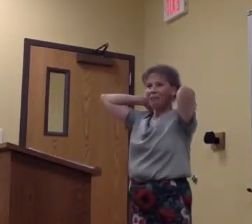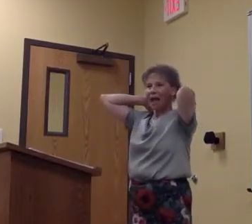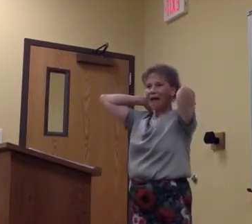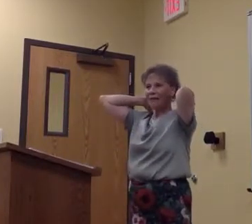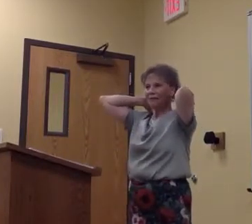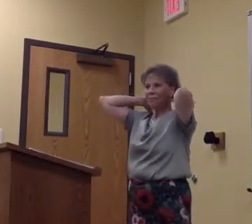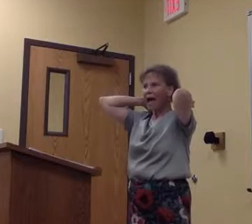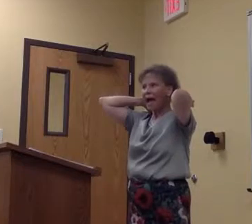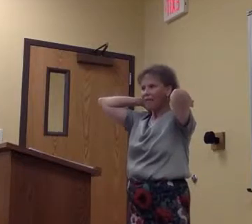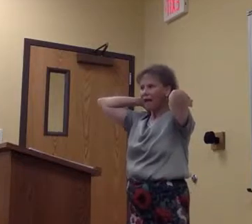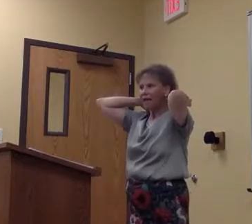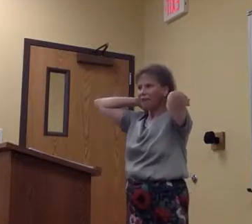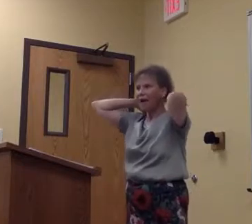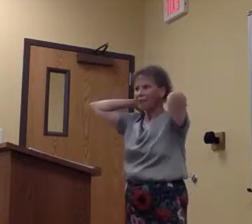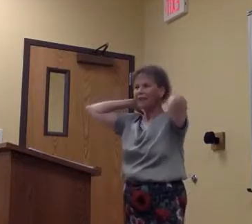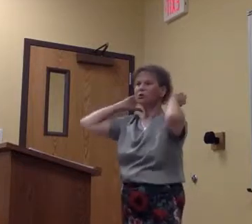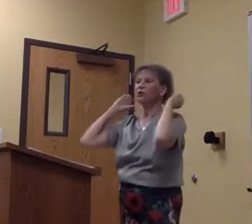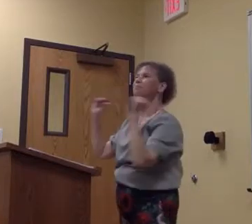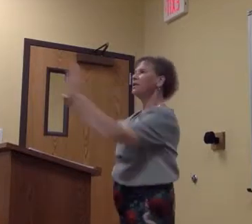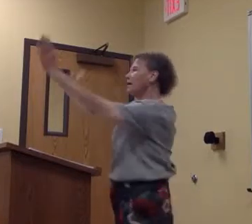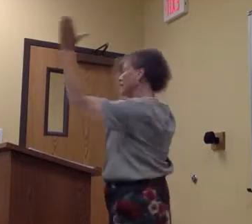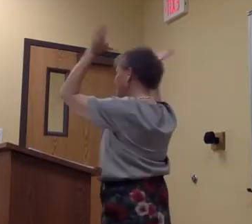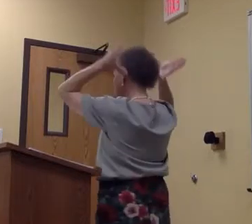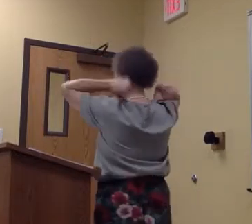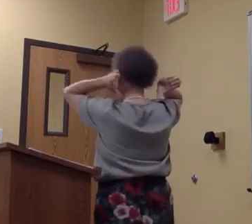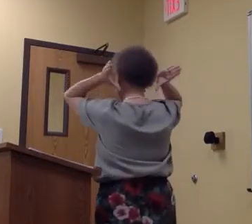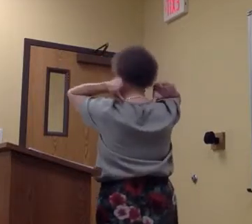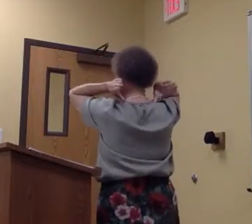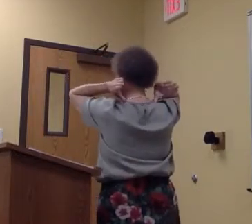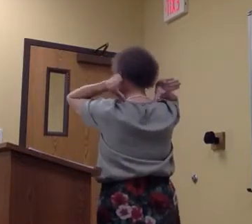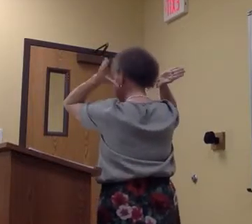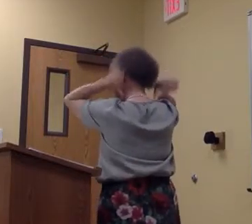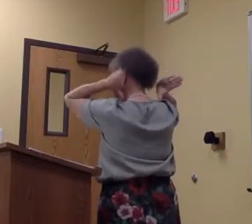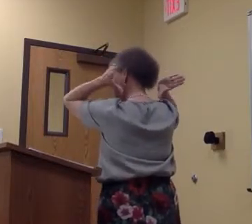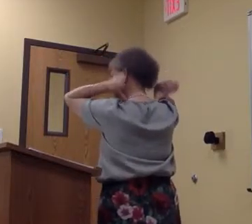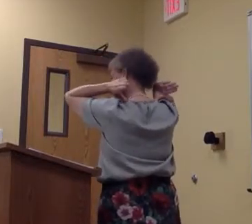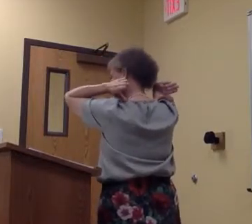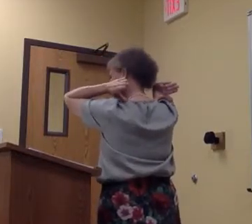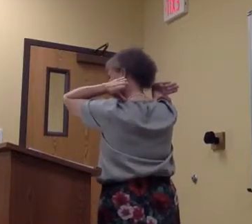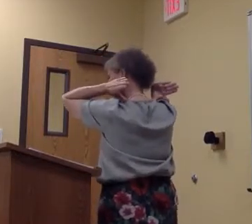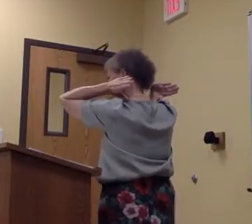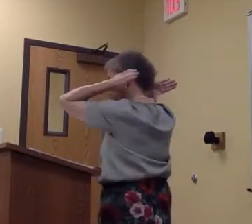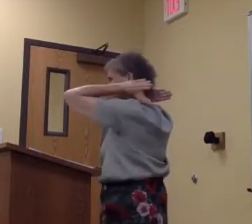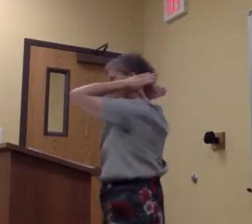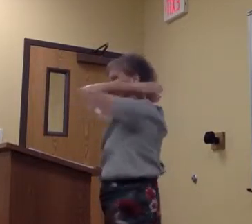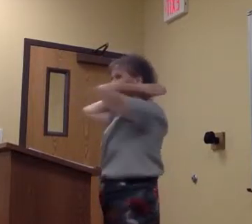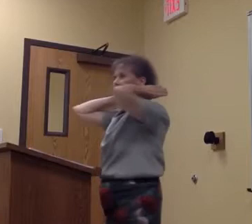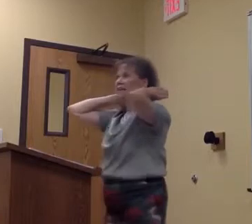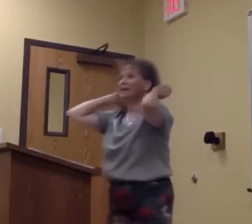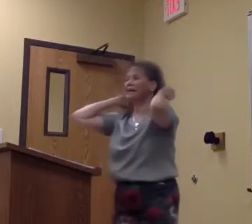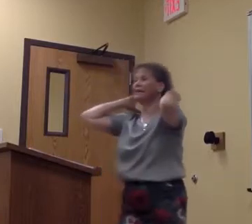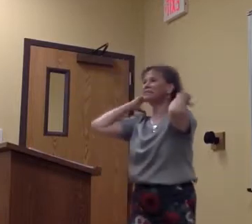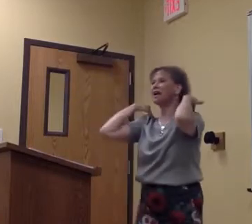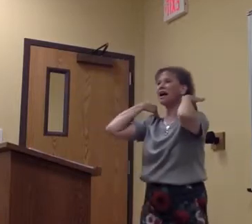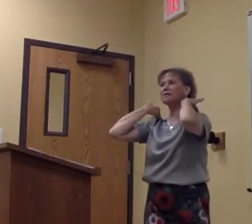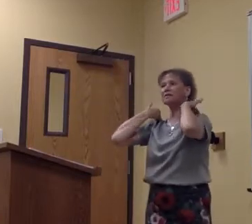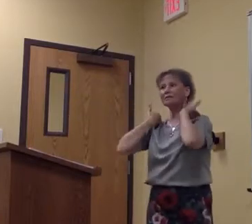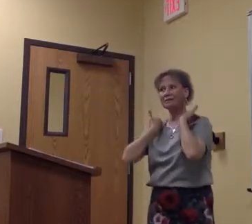Backpack. Backpack door. All right, I'm just, it's here across my shoulders. It is not